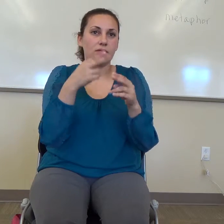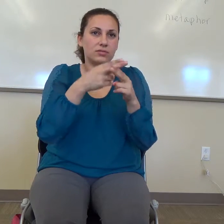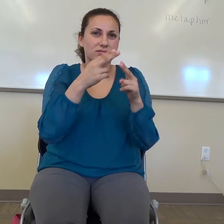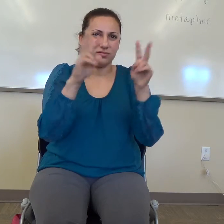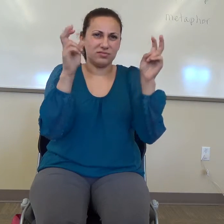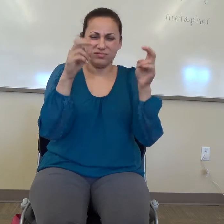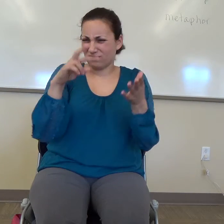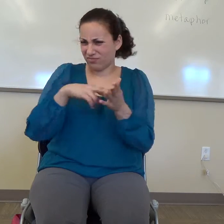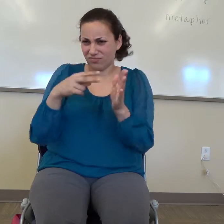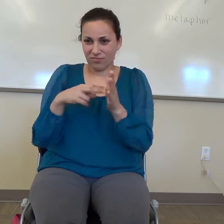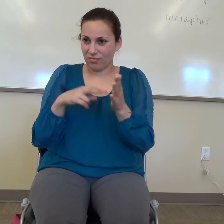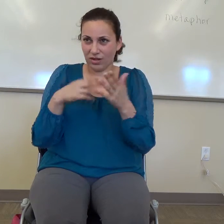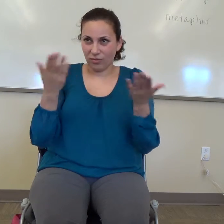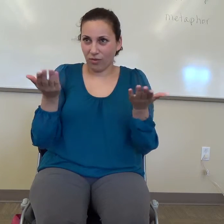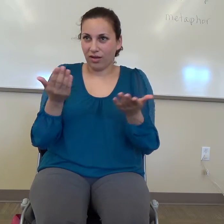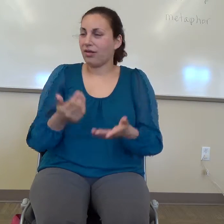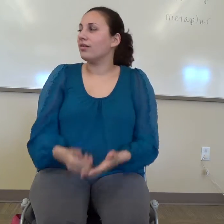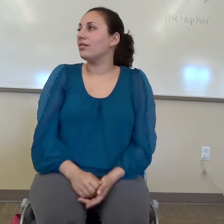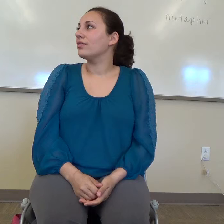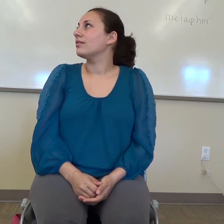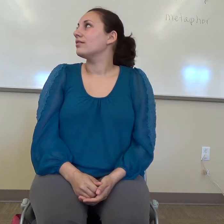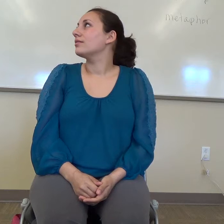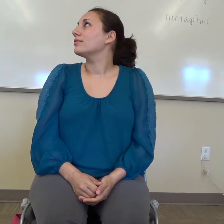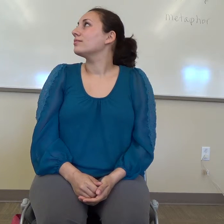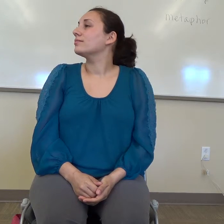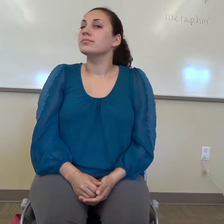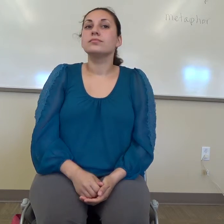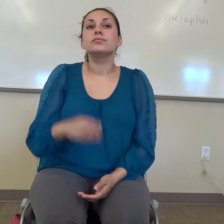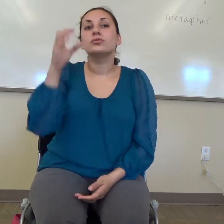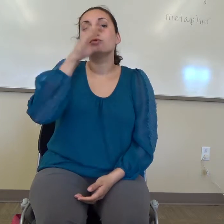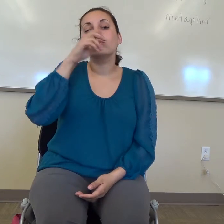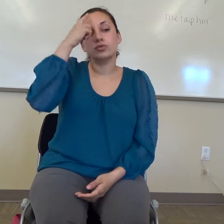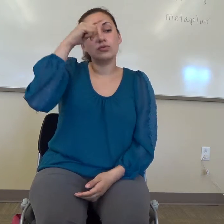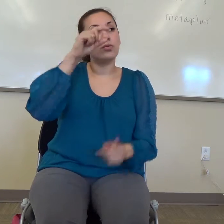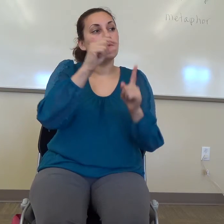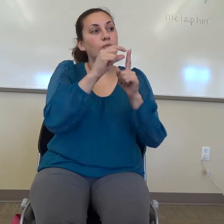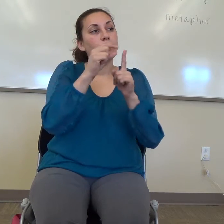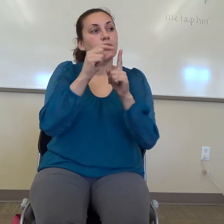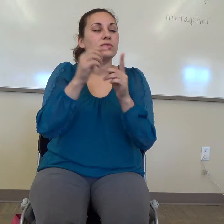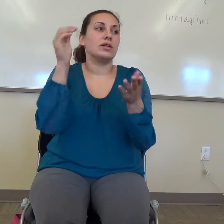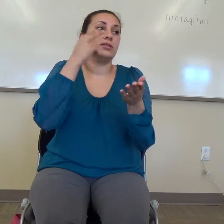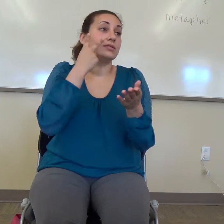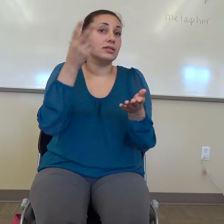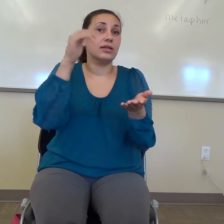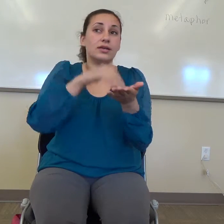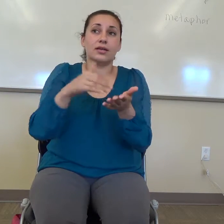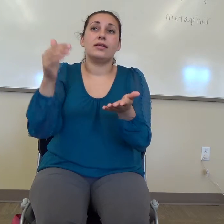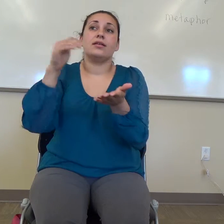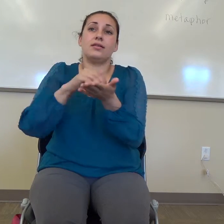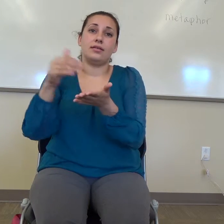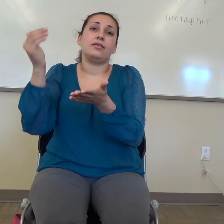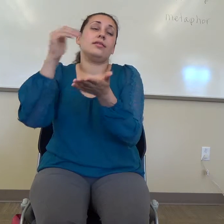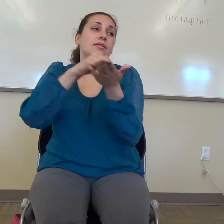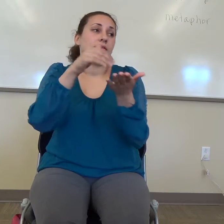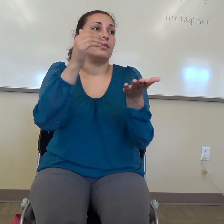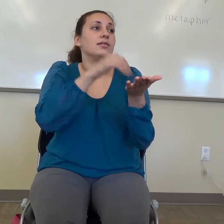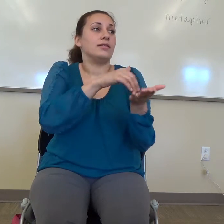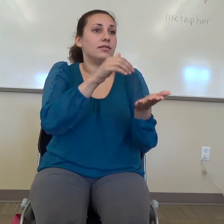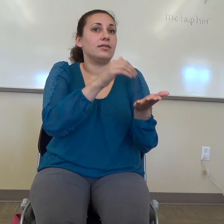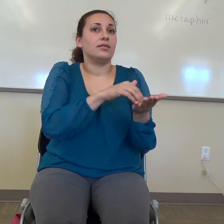this mean? Okay. Look for repeated ideas. Here, you use the restatement clues,